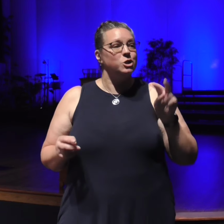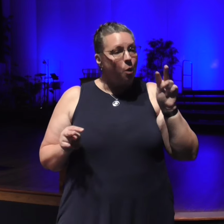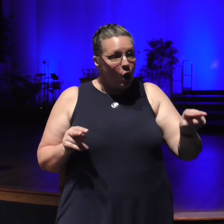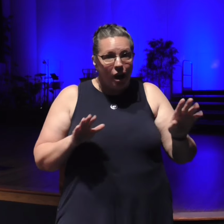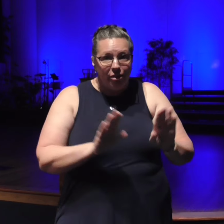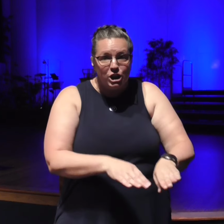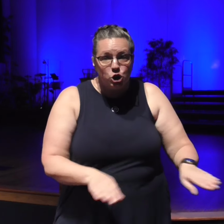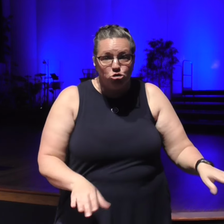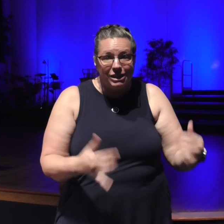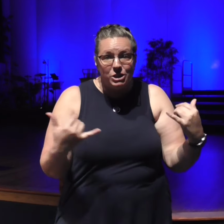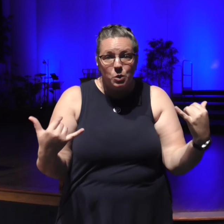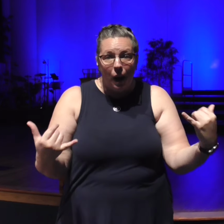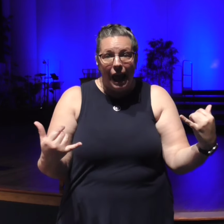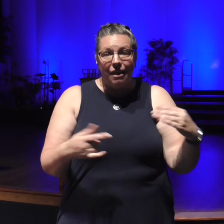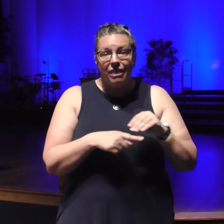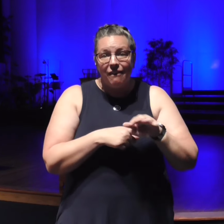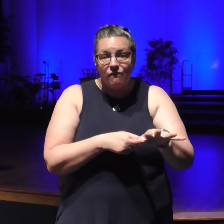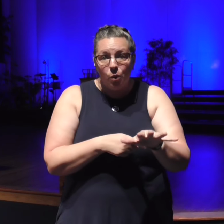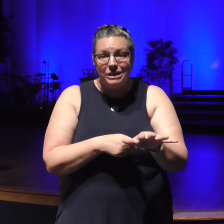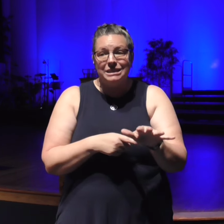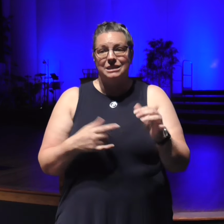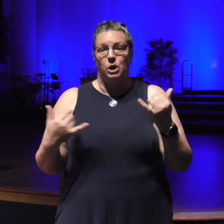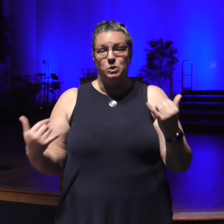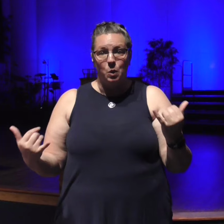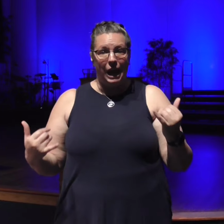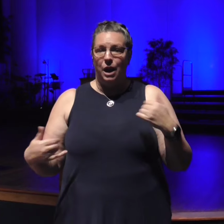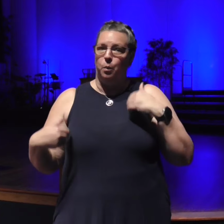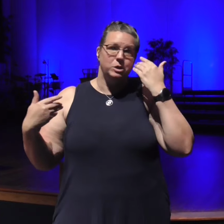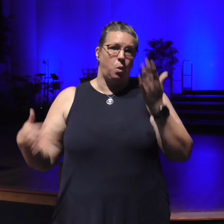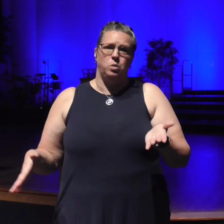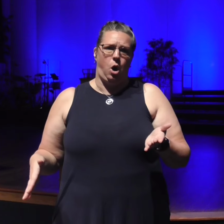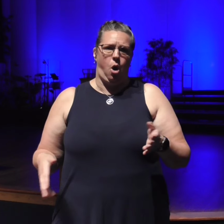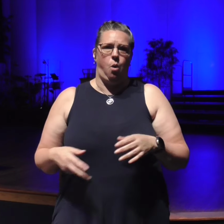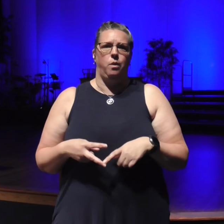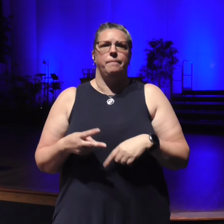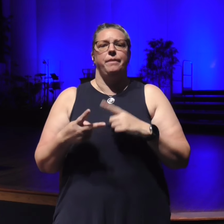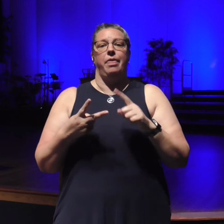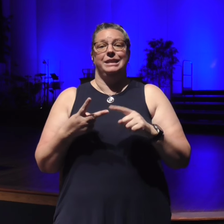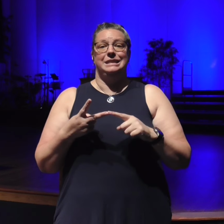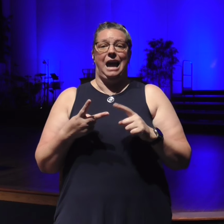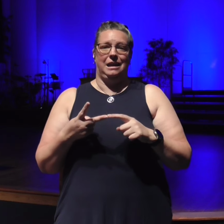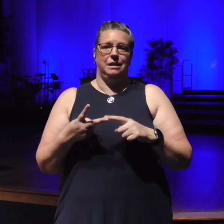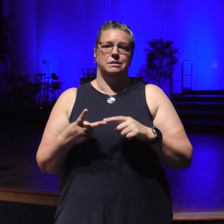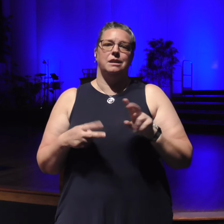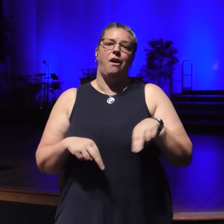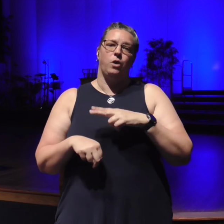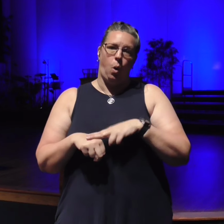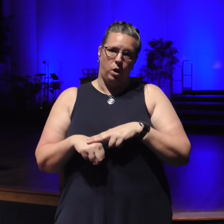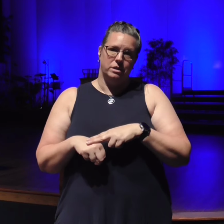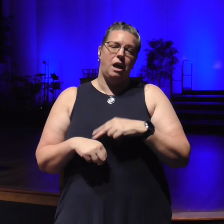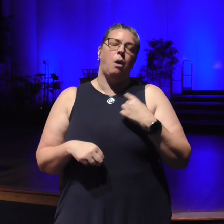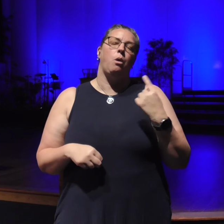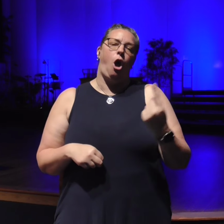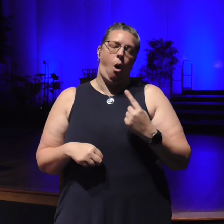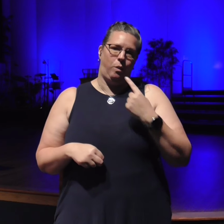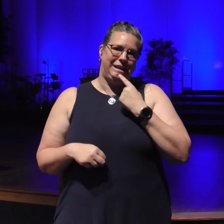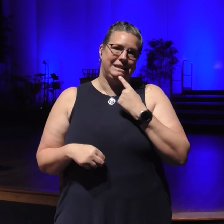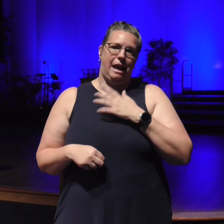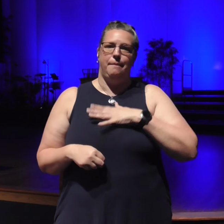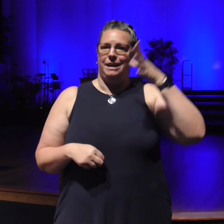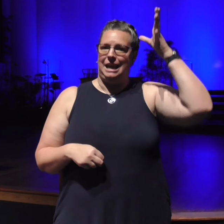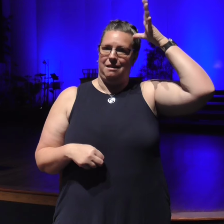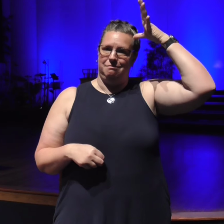the influences on them that we just don't know about. Then, of course, I will always say